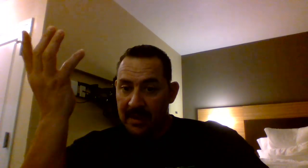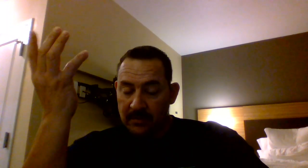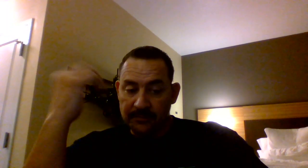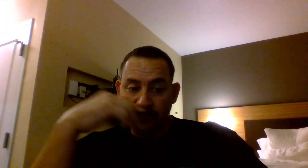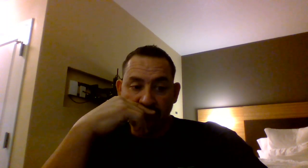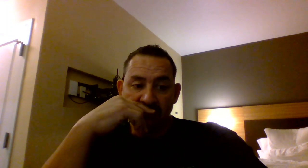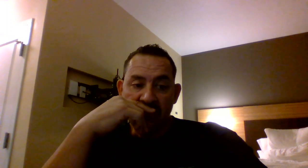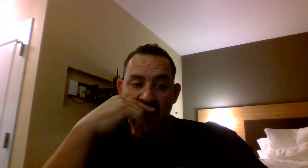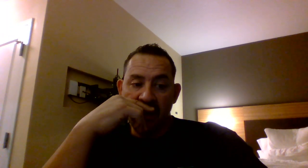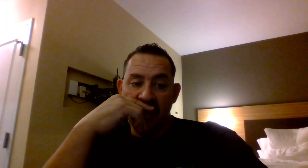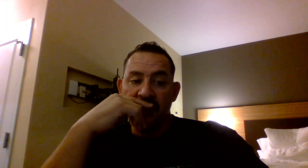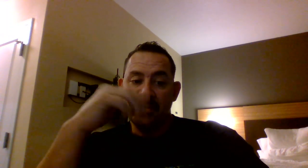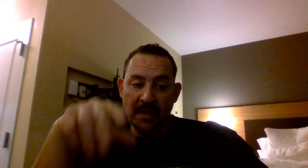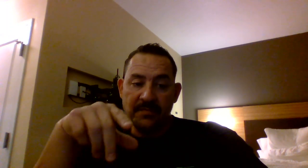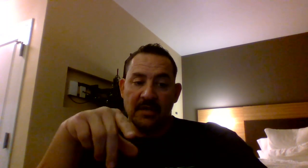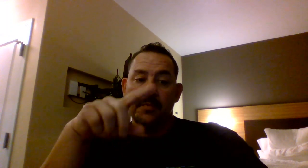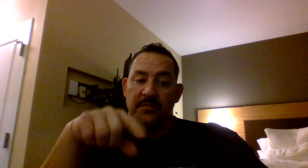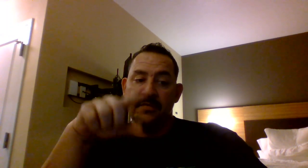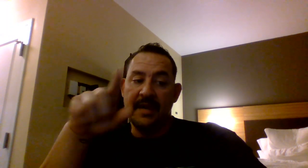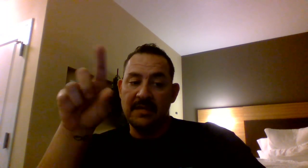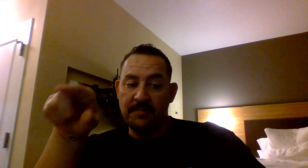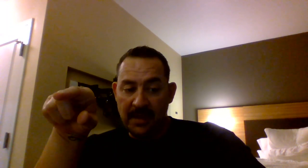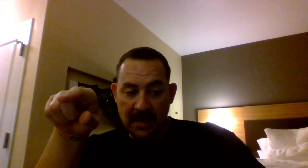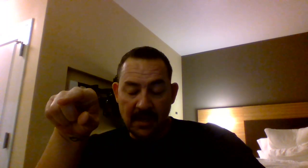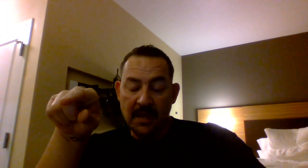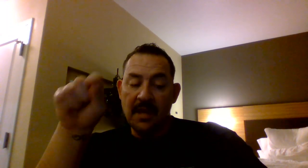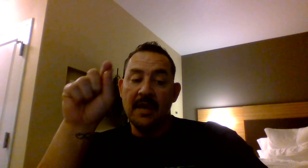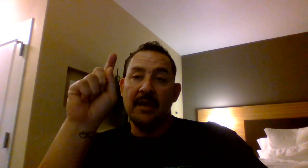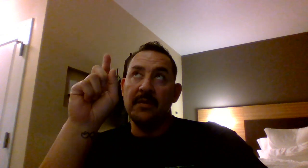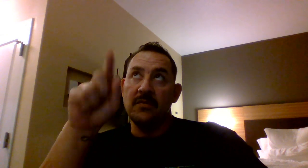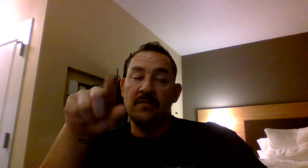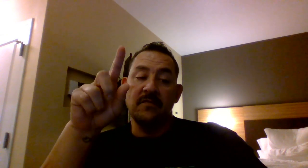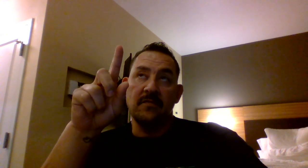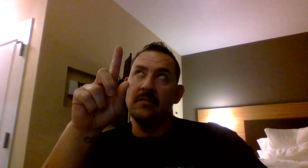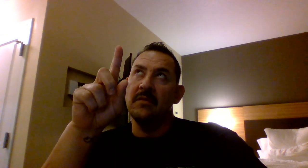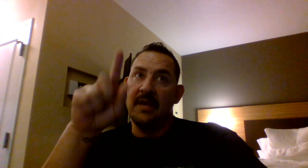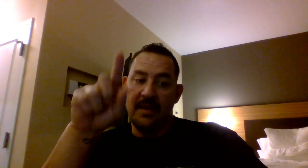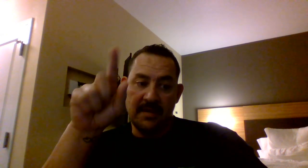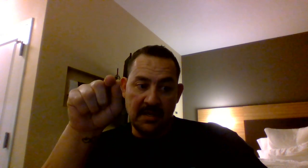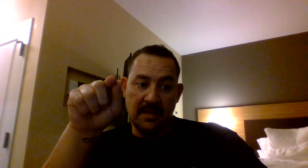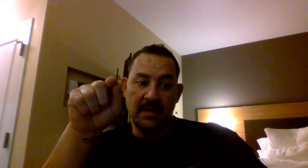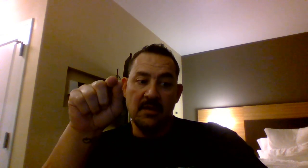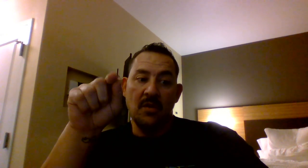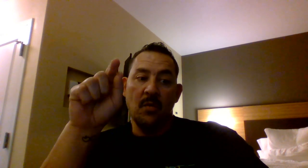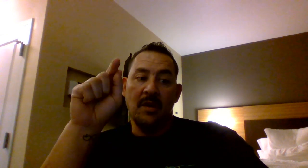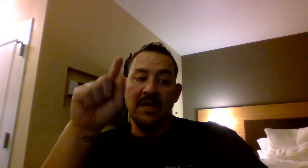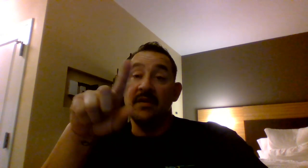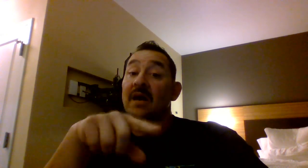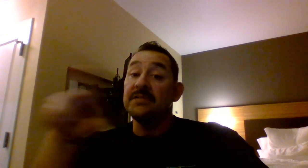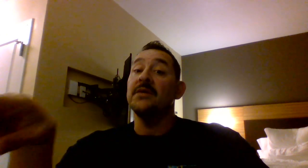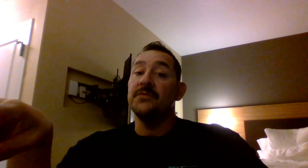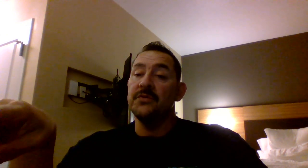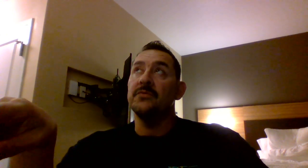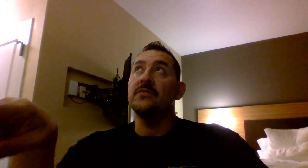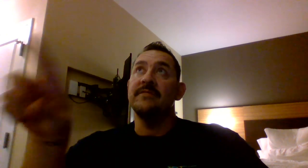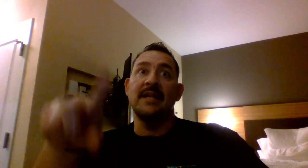cycle. Then the Krebs cycle produces ATP and reduces NAD while giving off CO2 through the